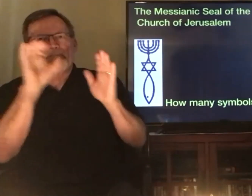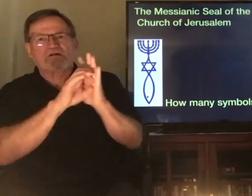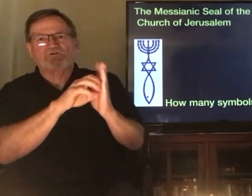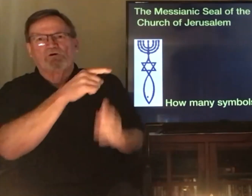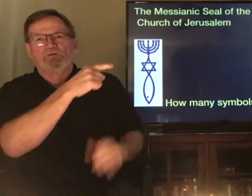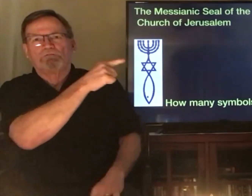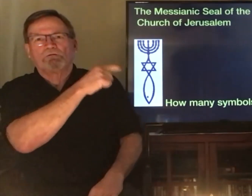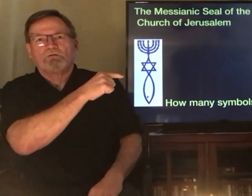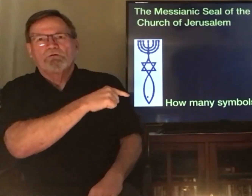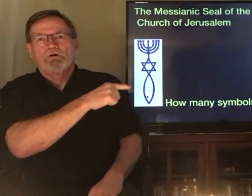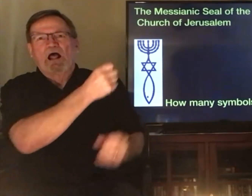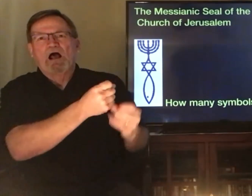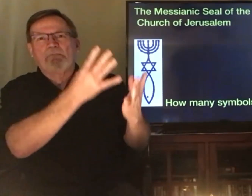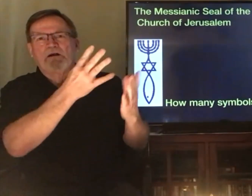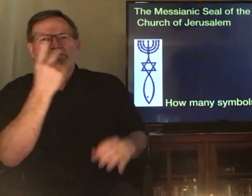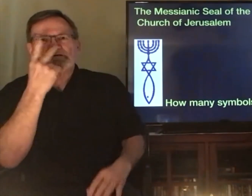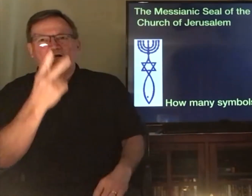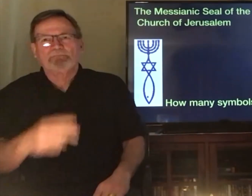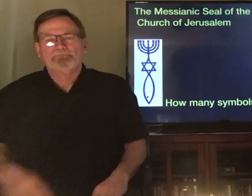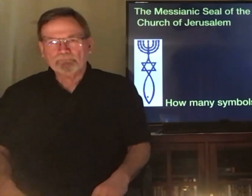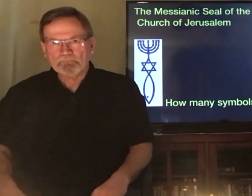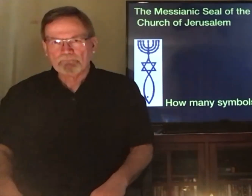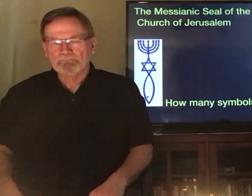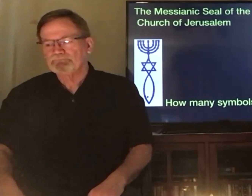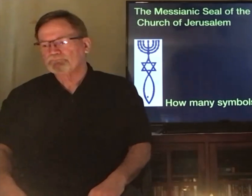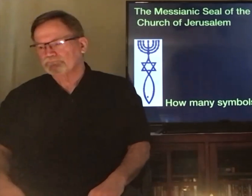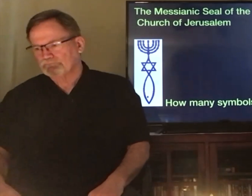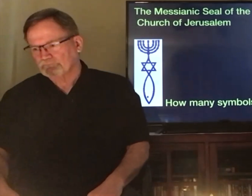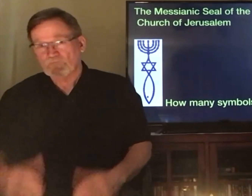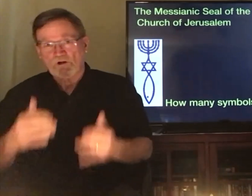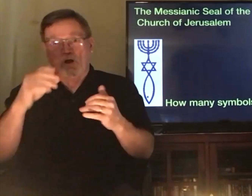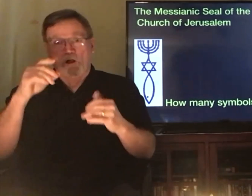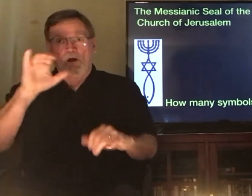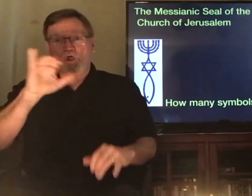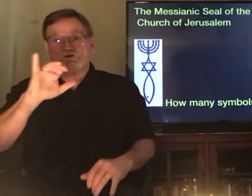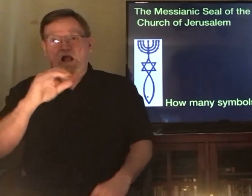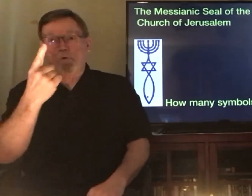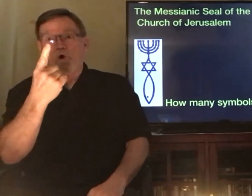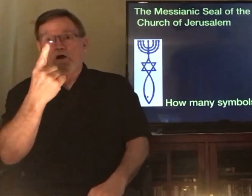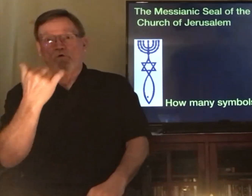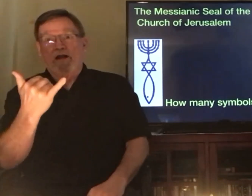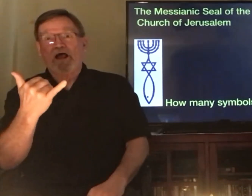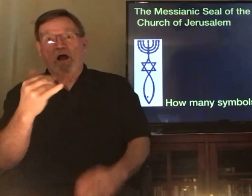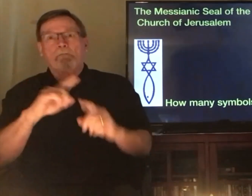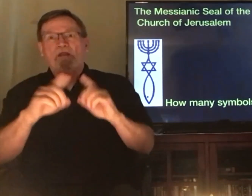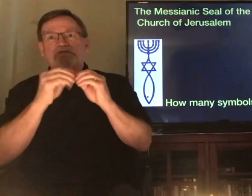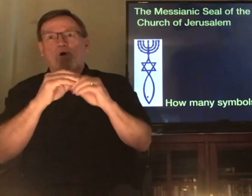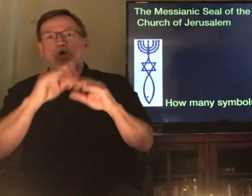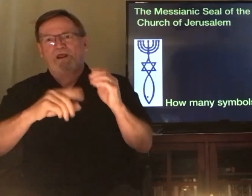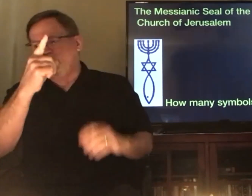share all the rich blessing Yahweh's covenant. Jews not only receive that,